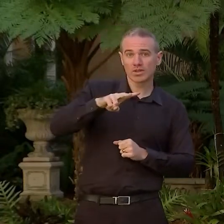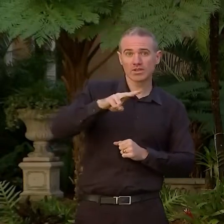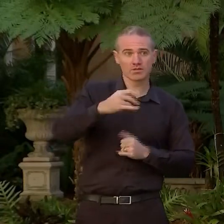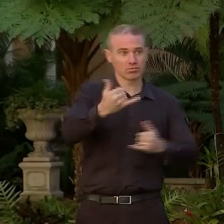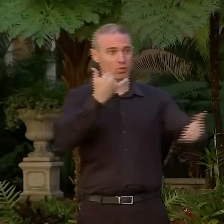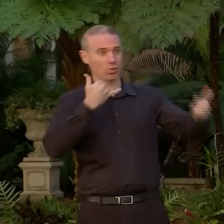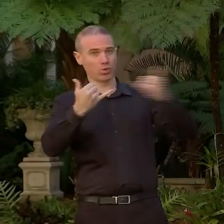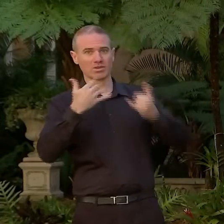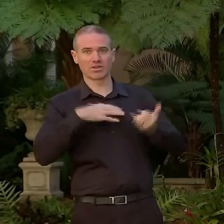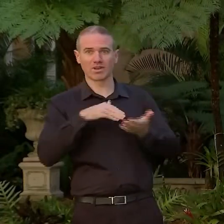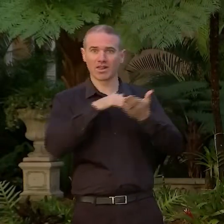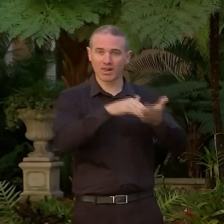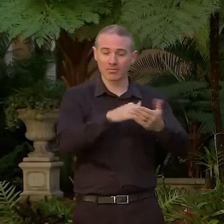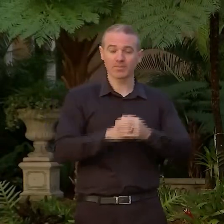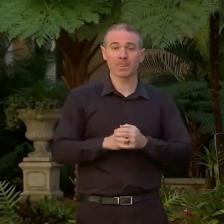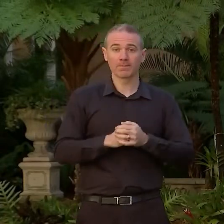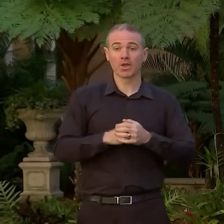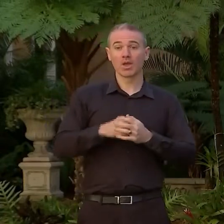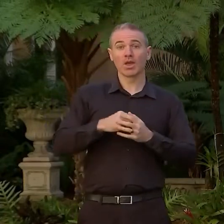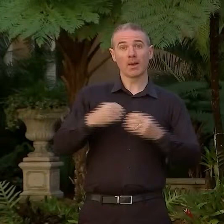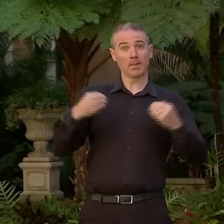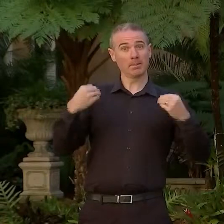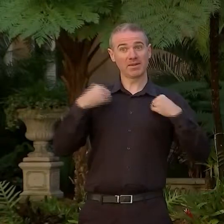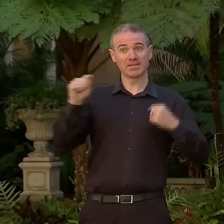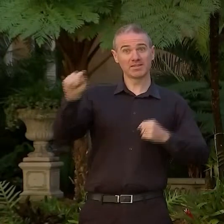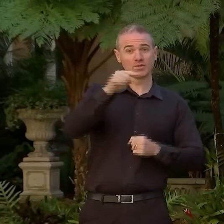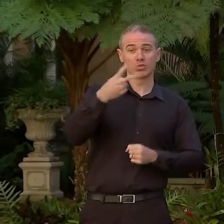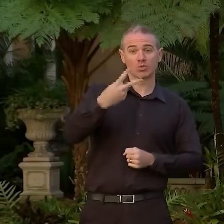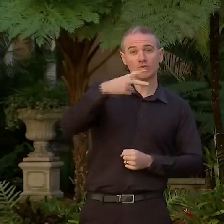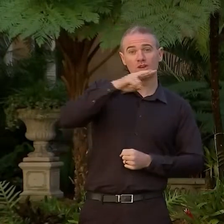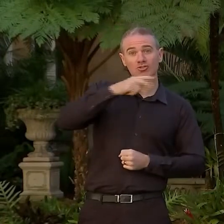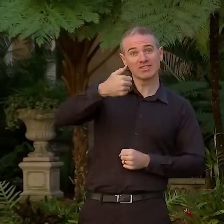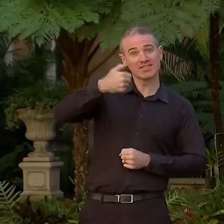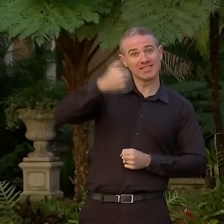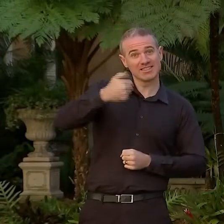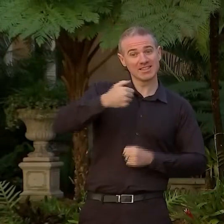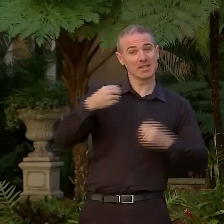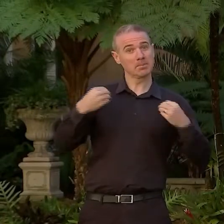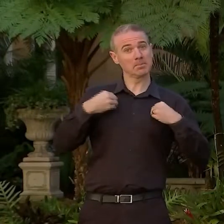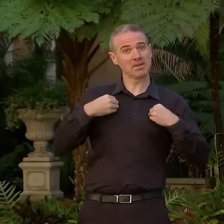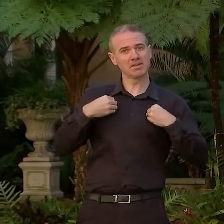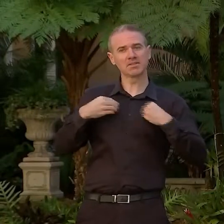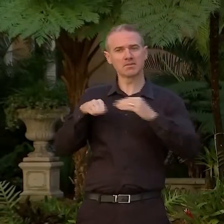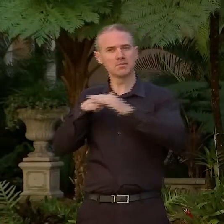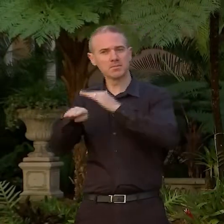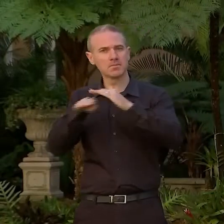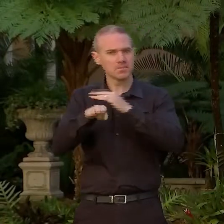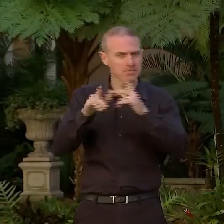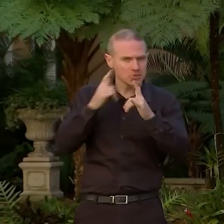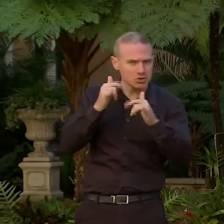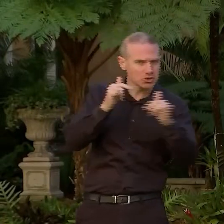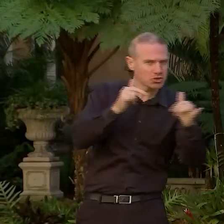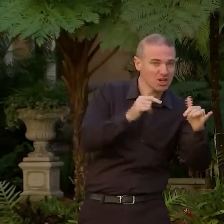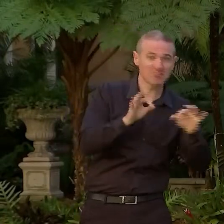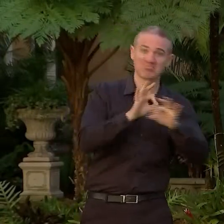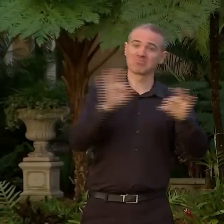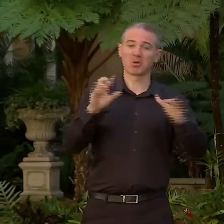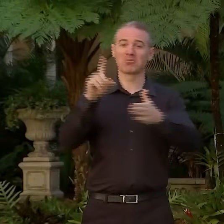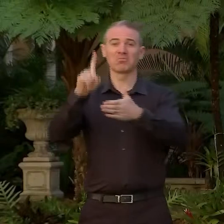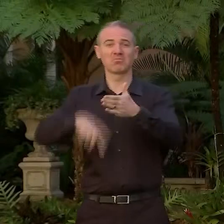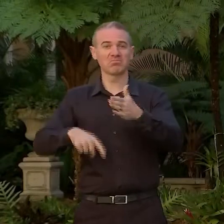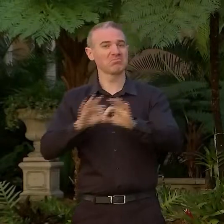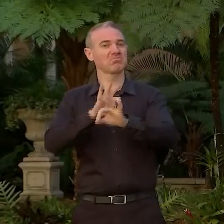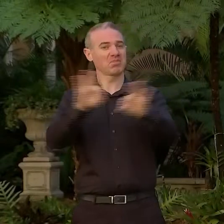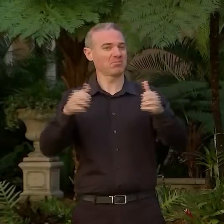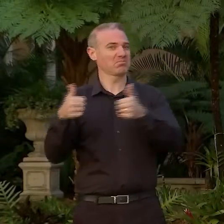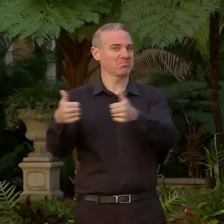and 216 businesses were visited, and there was no enforcement action taken whatsoever. I just want to finish off on masks, because I